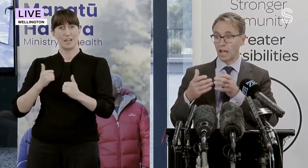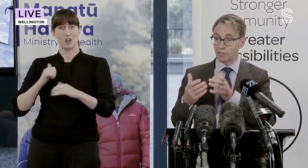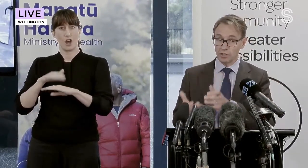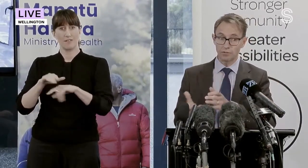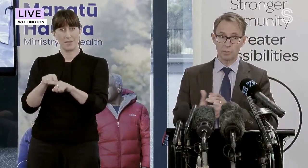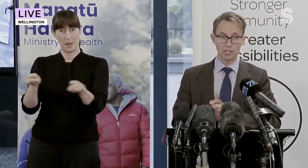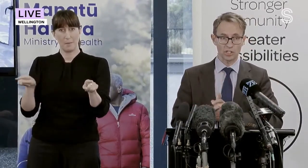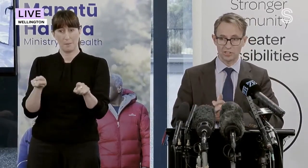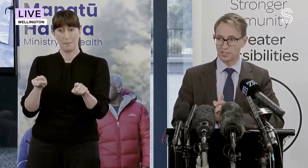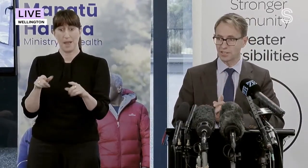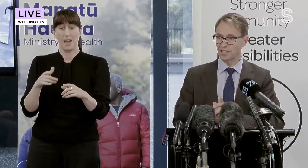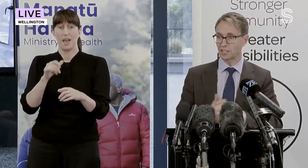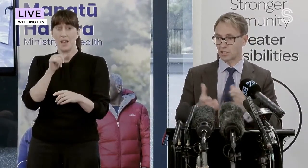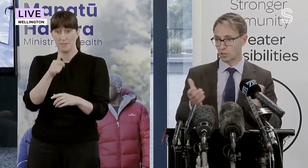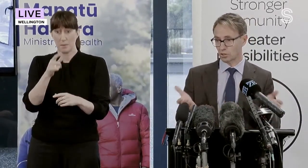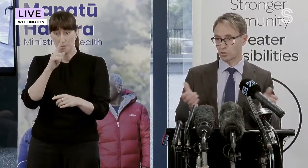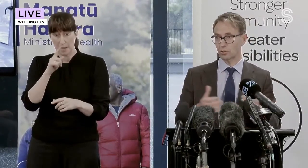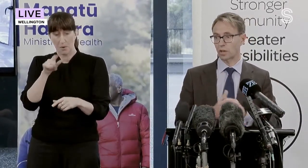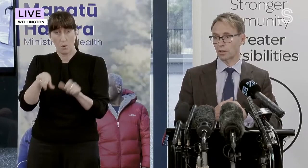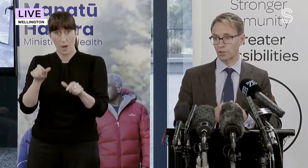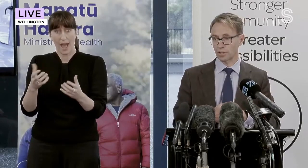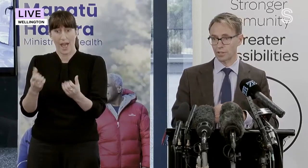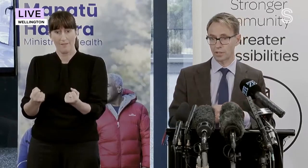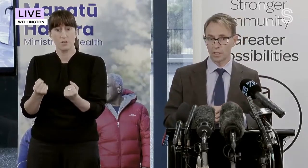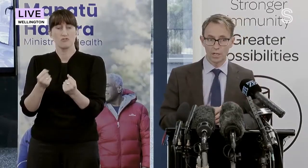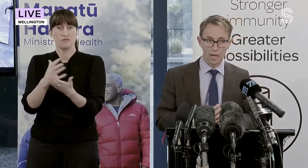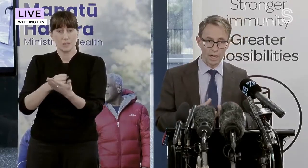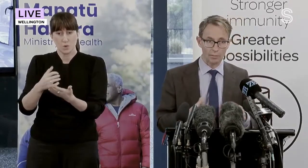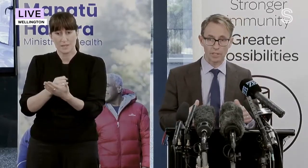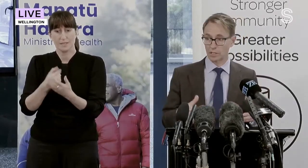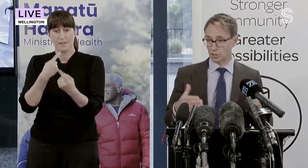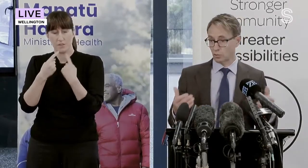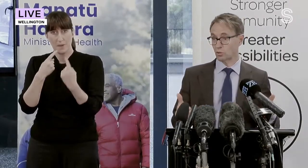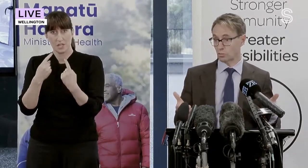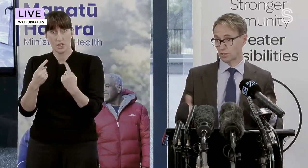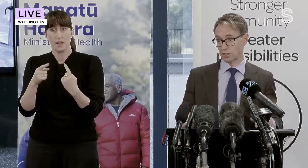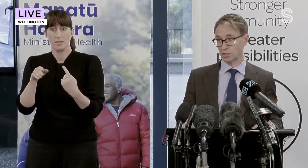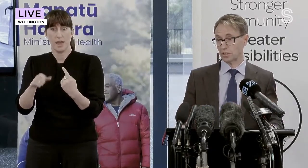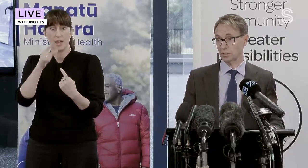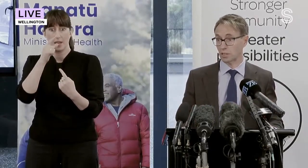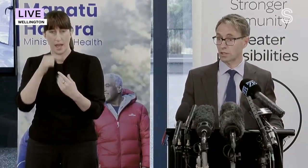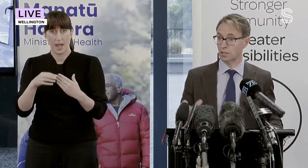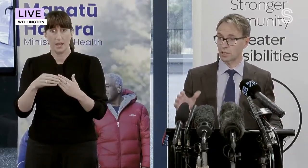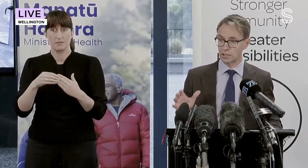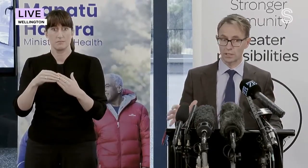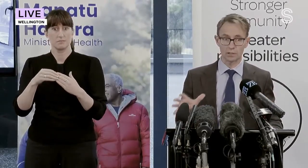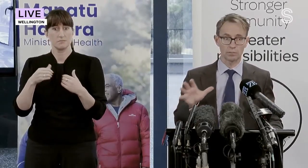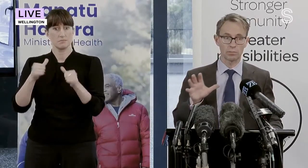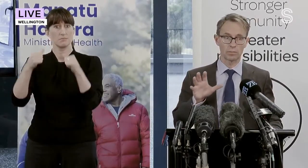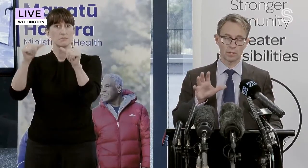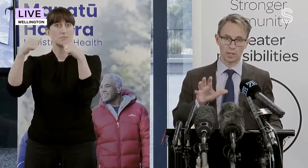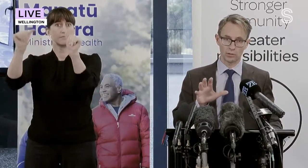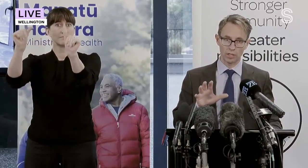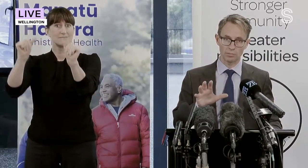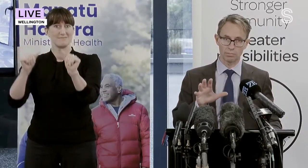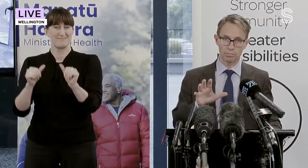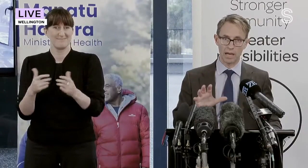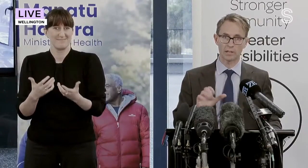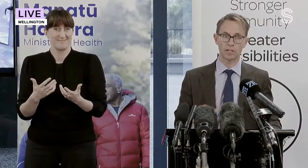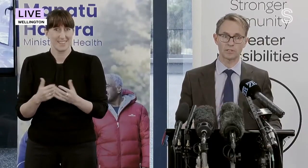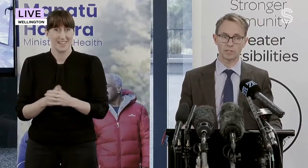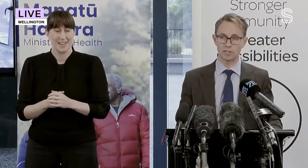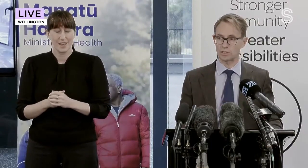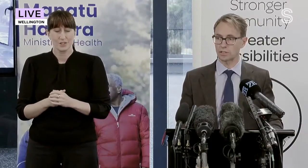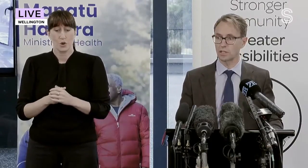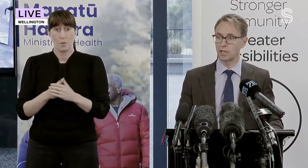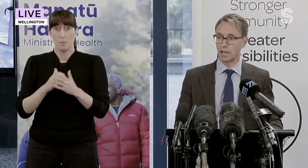resources and the information to get on and do the right thing can lead to enormous success. And I think again, a great part